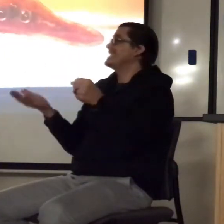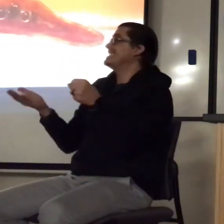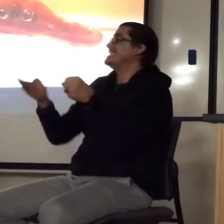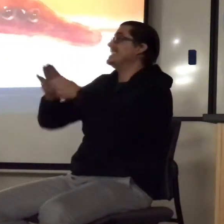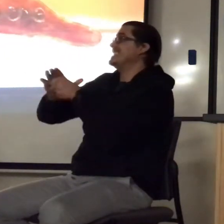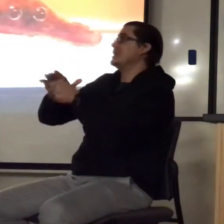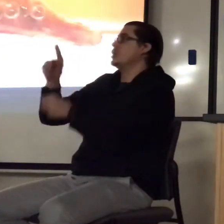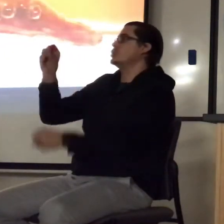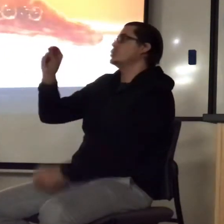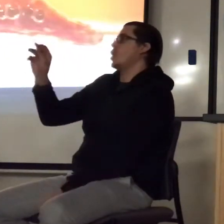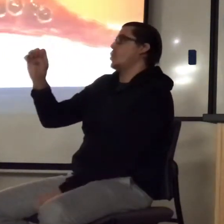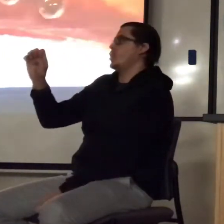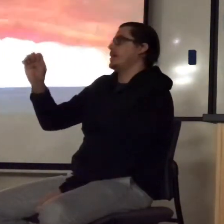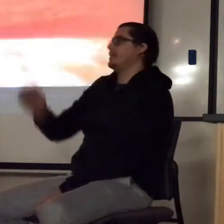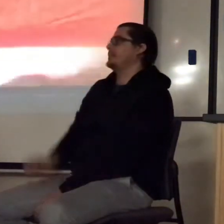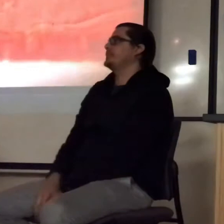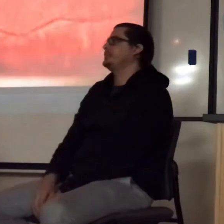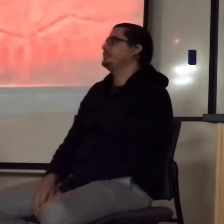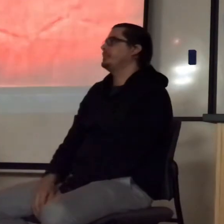zone.